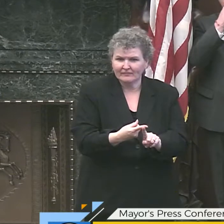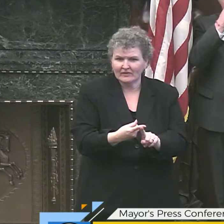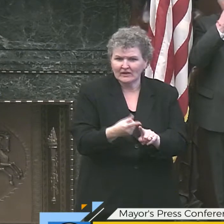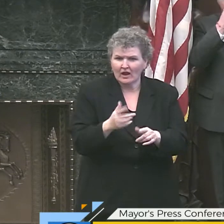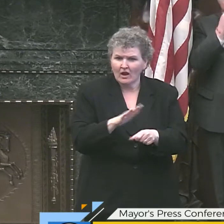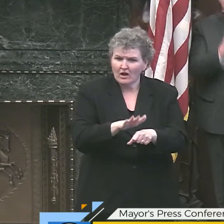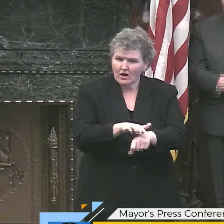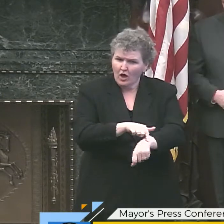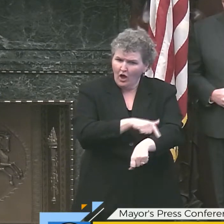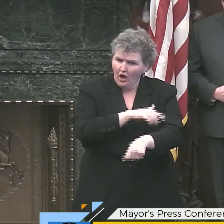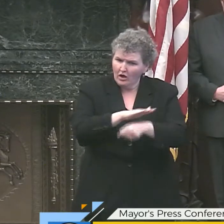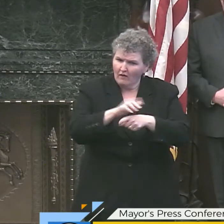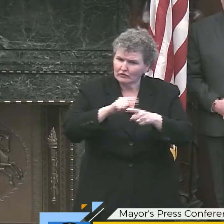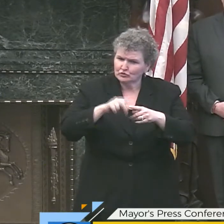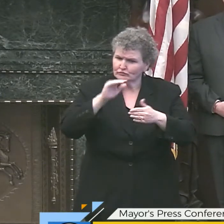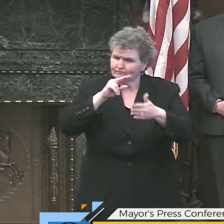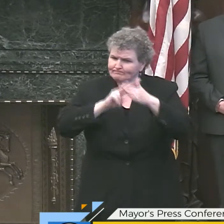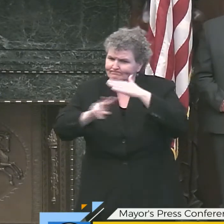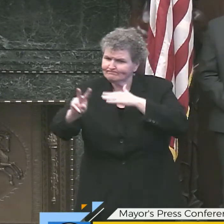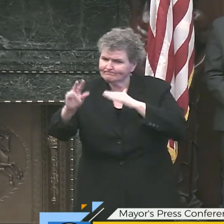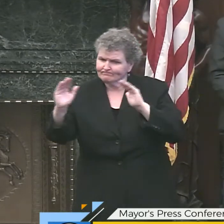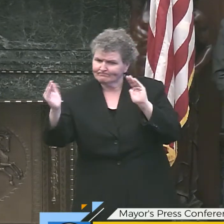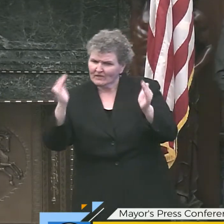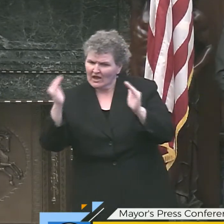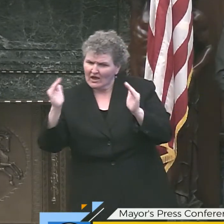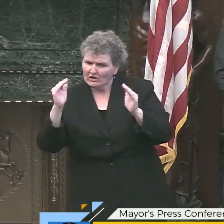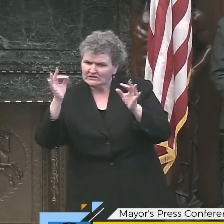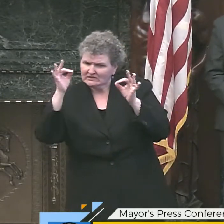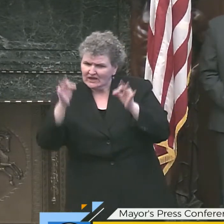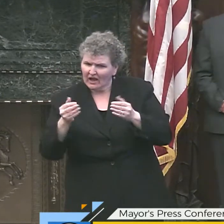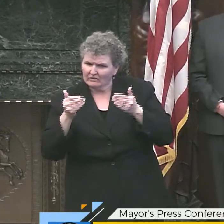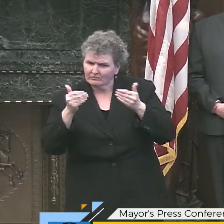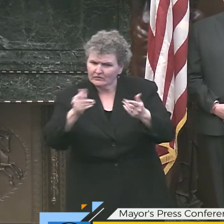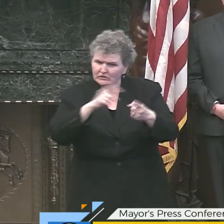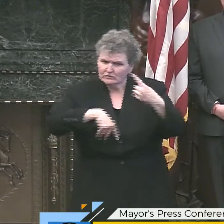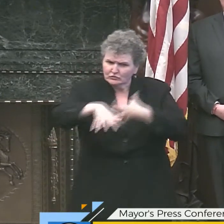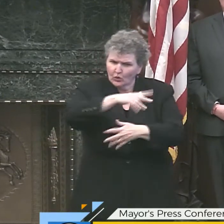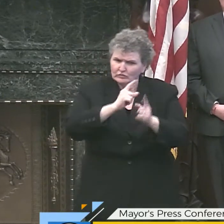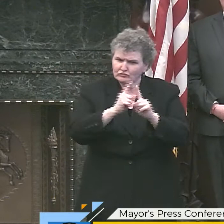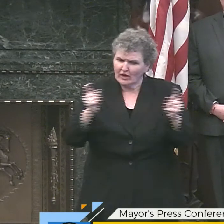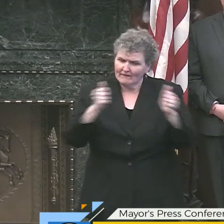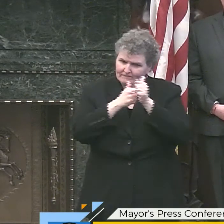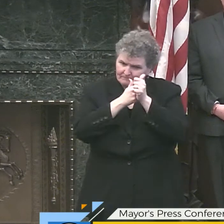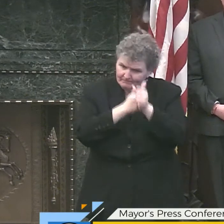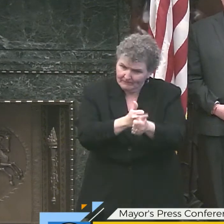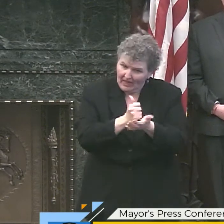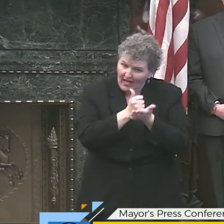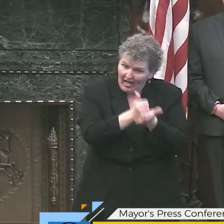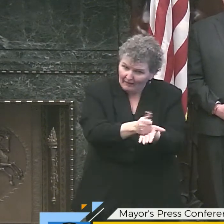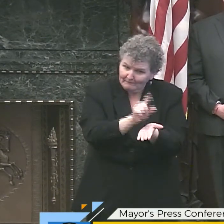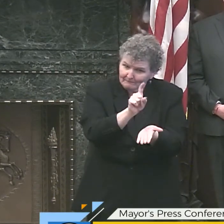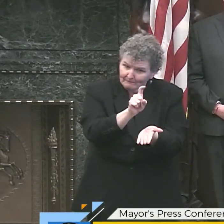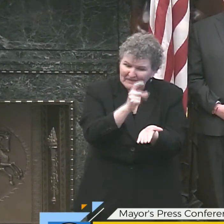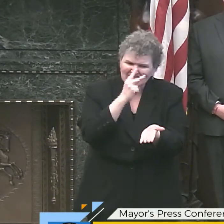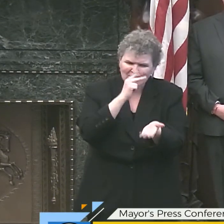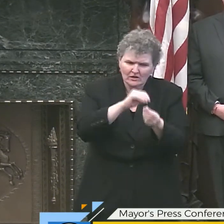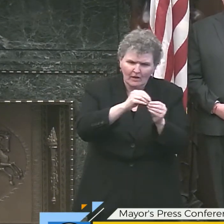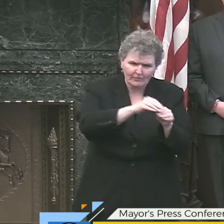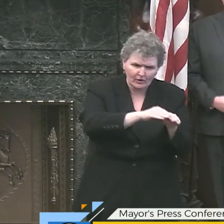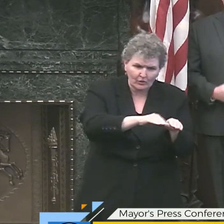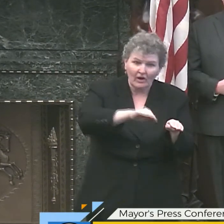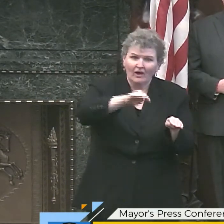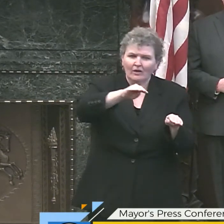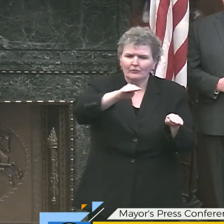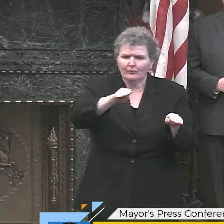establish whether social distancing is working to flatten the curve? Yeah, I would count the day zero of